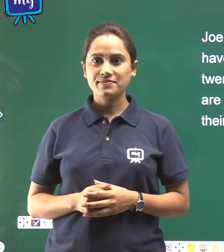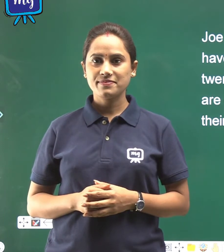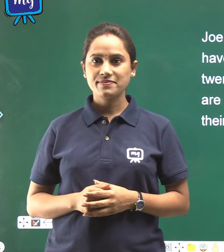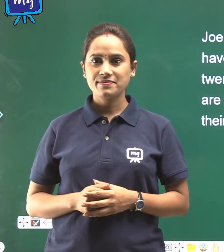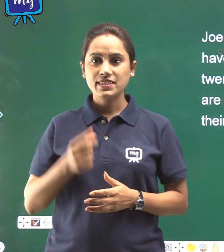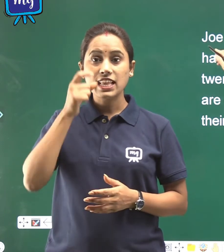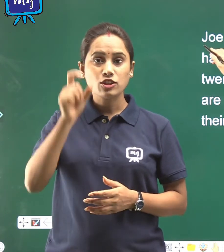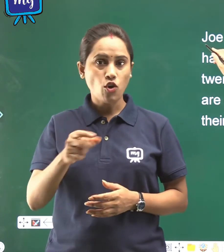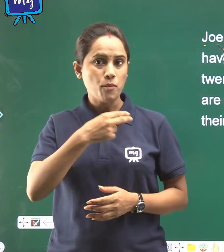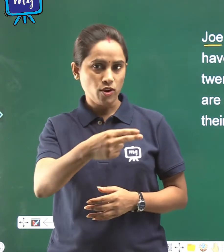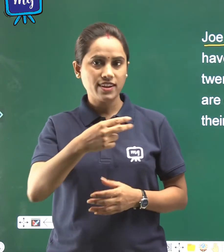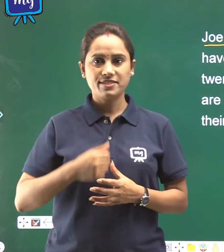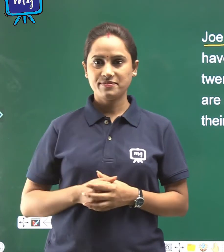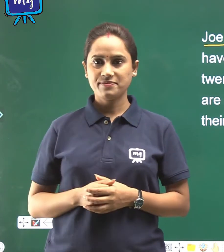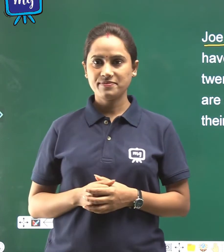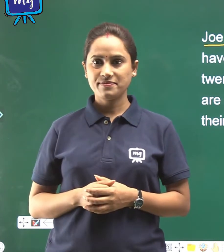Joy Morgan